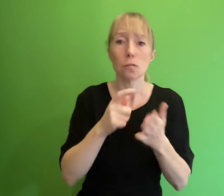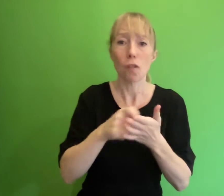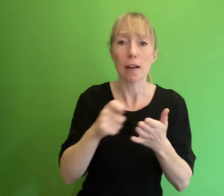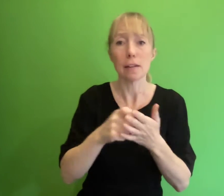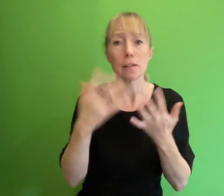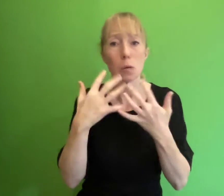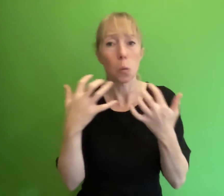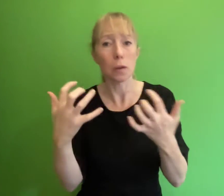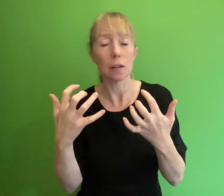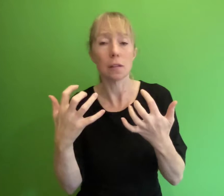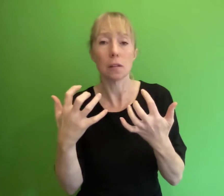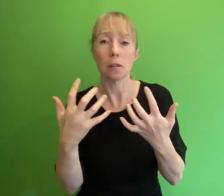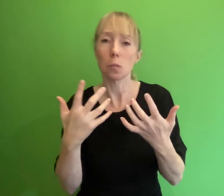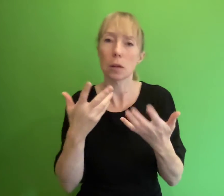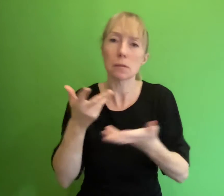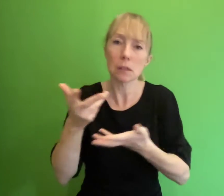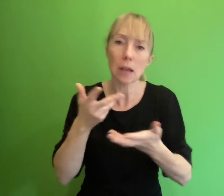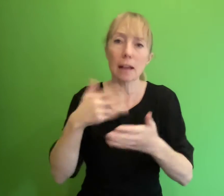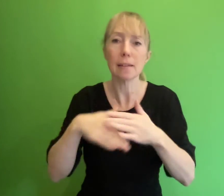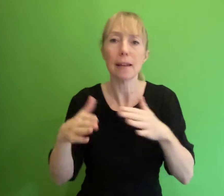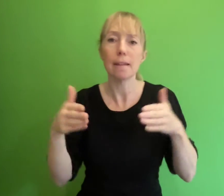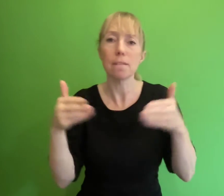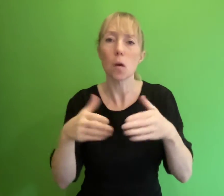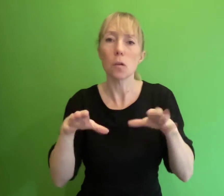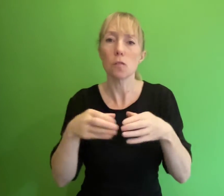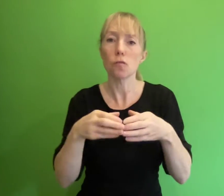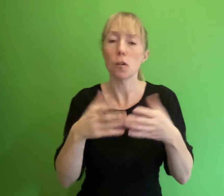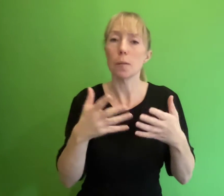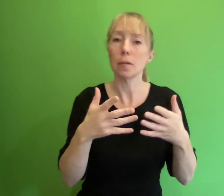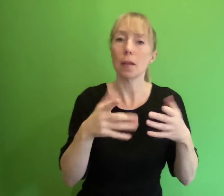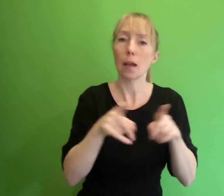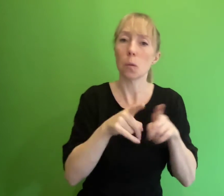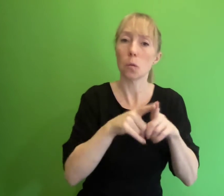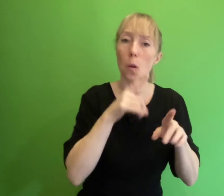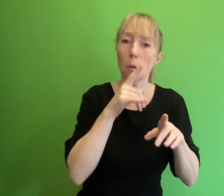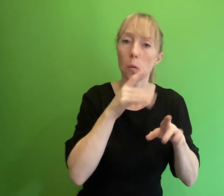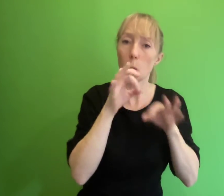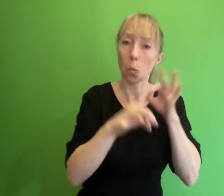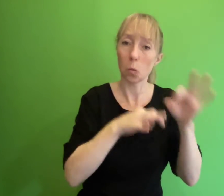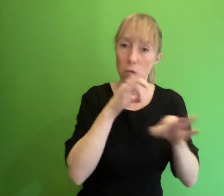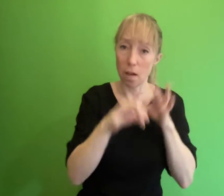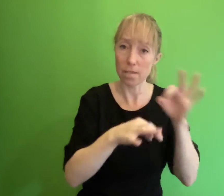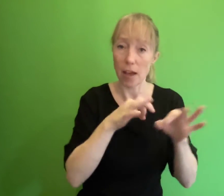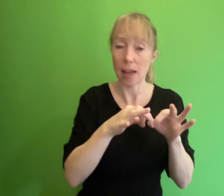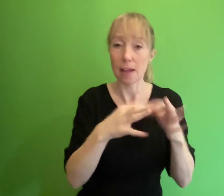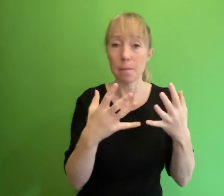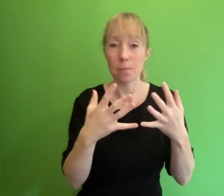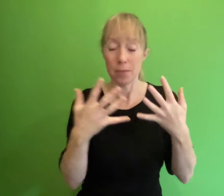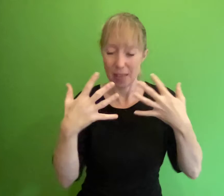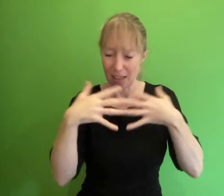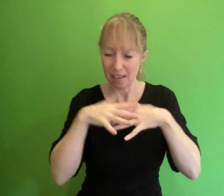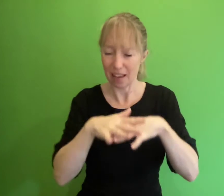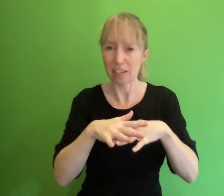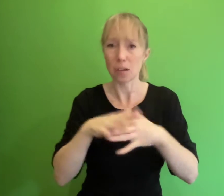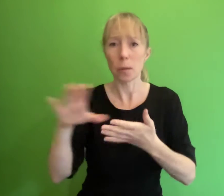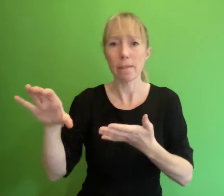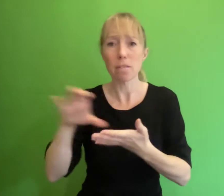focus groups and free text questions in the survey. The intersectionality between funding and access